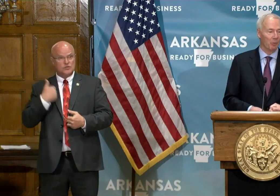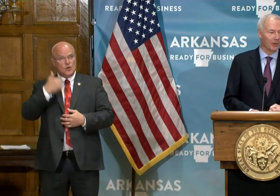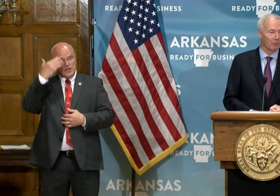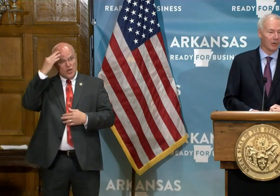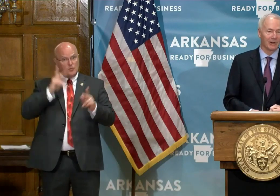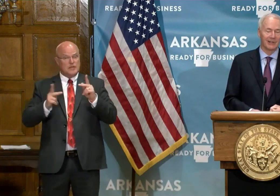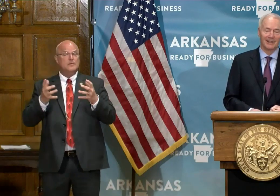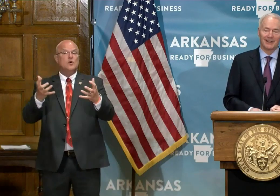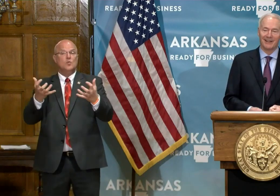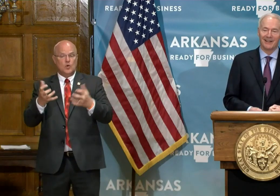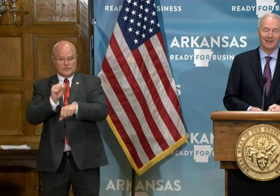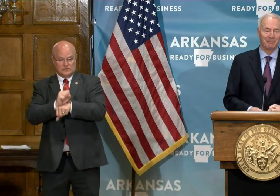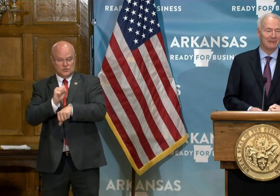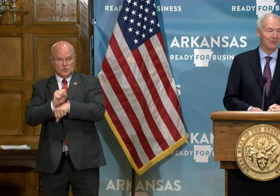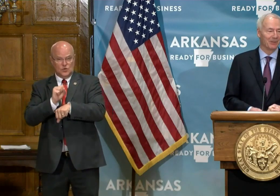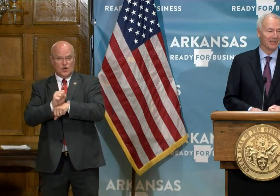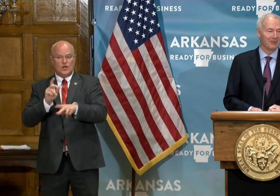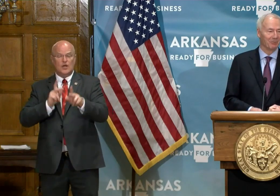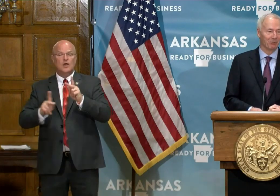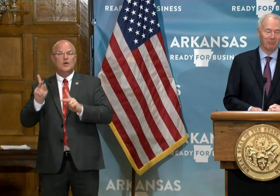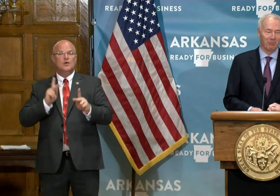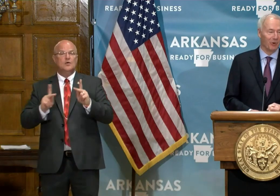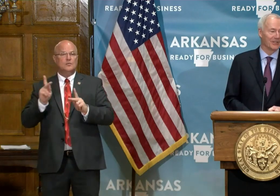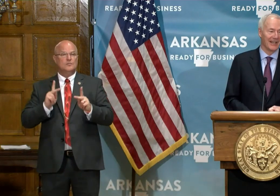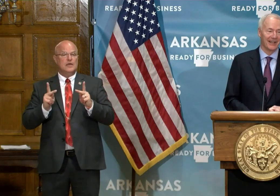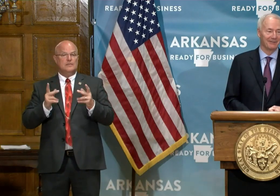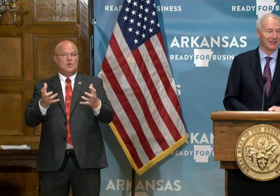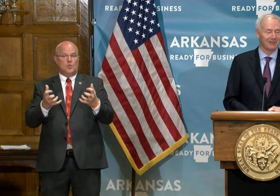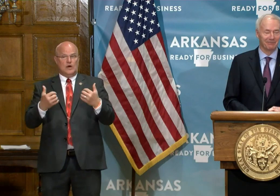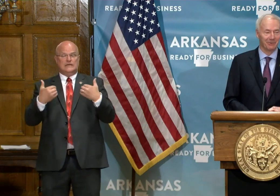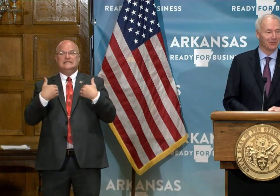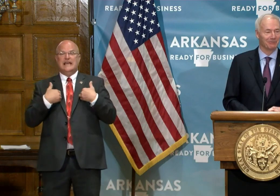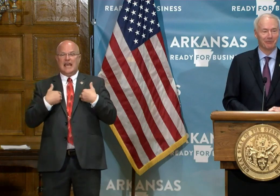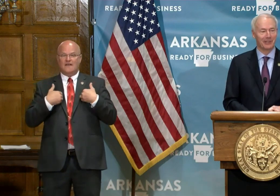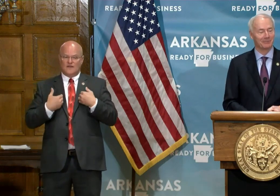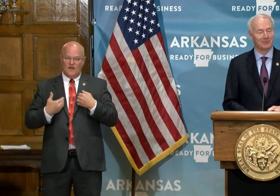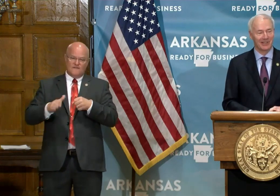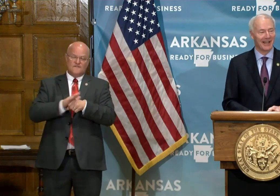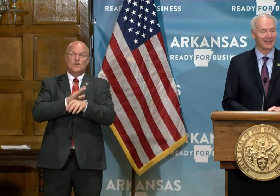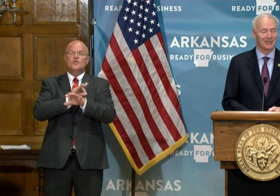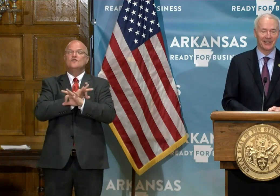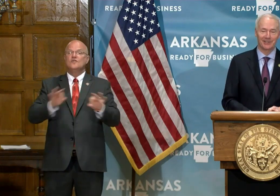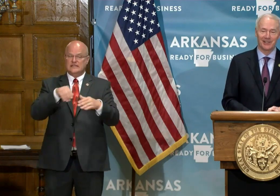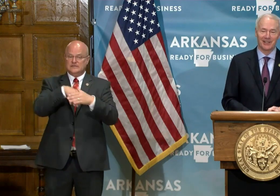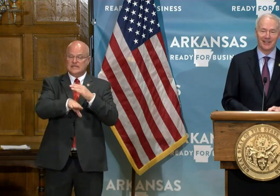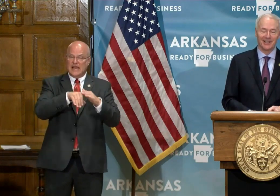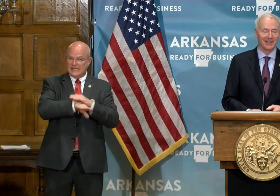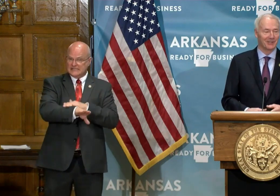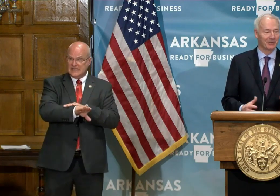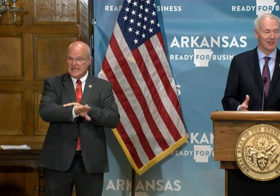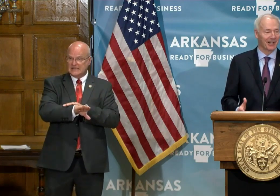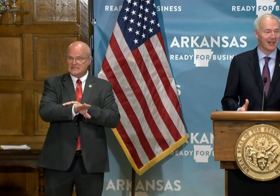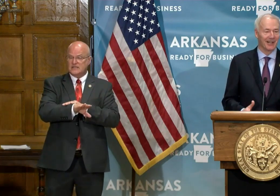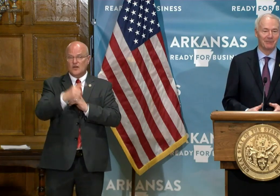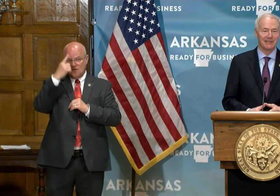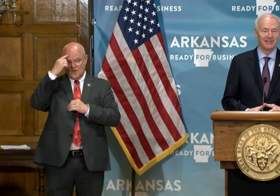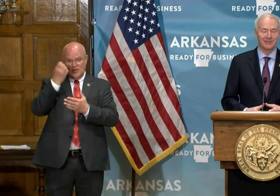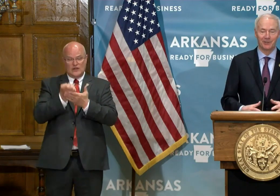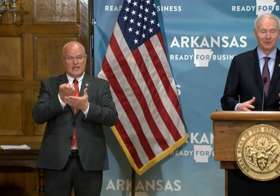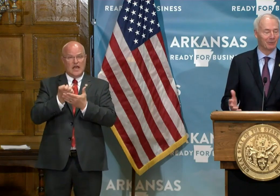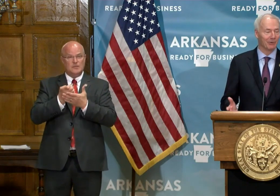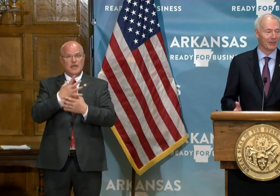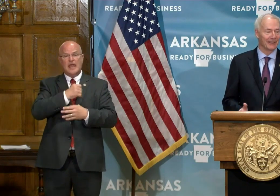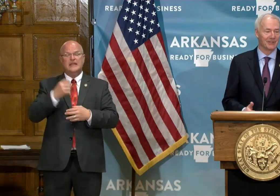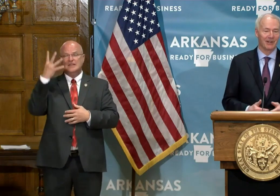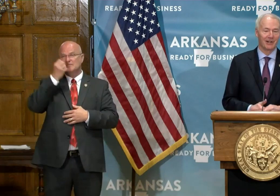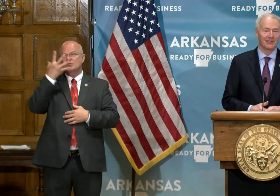know people want to work, people want to have full freedoms and access to their economy